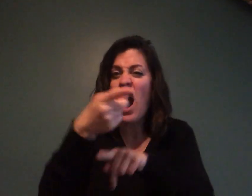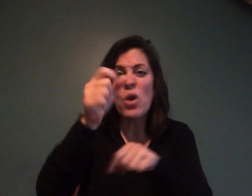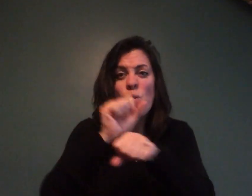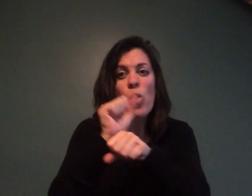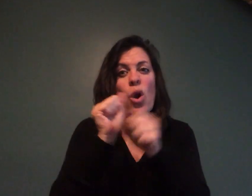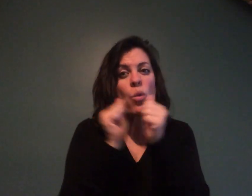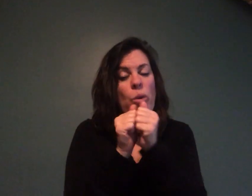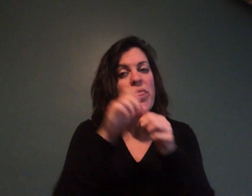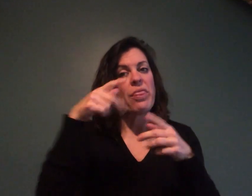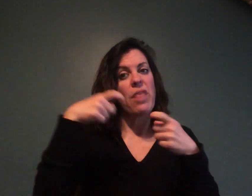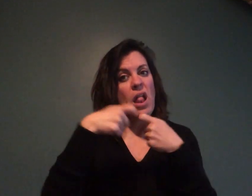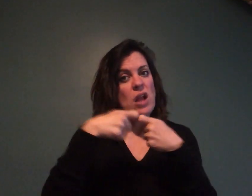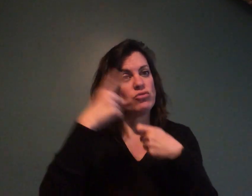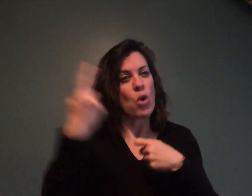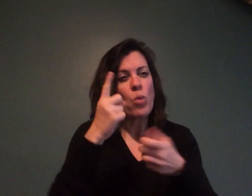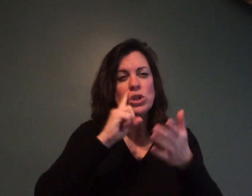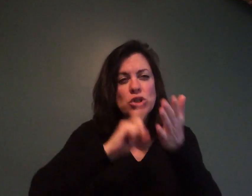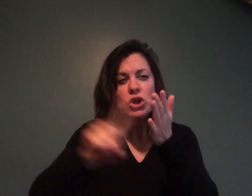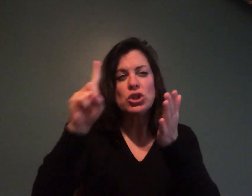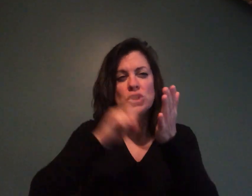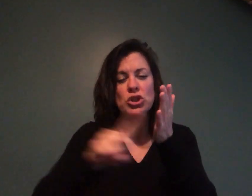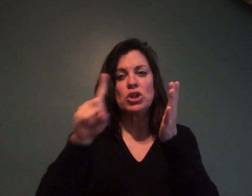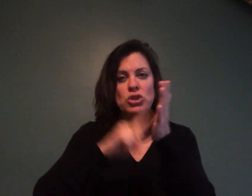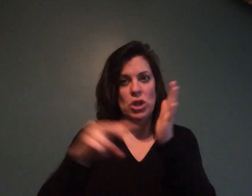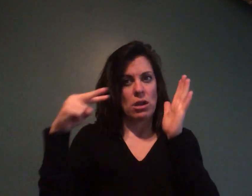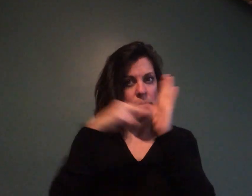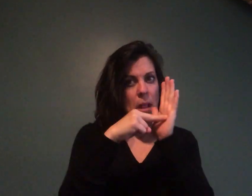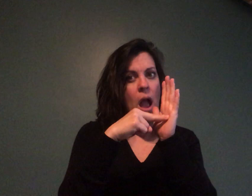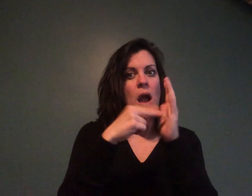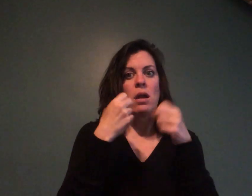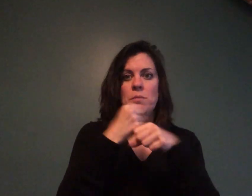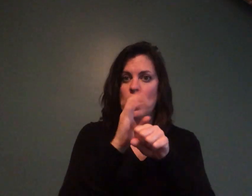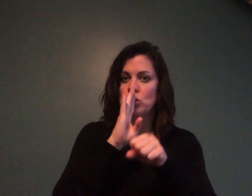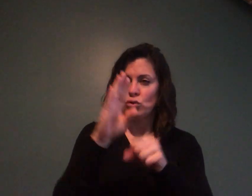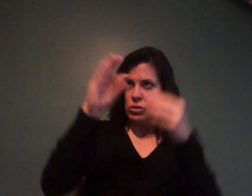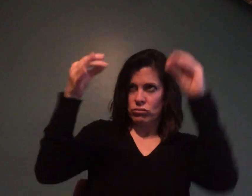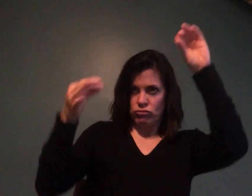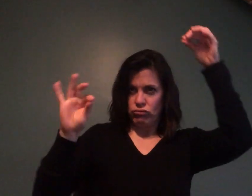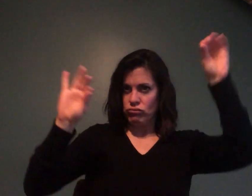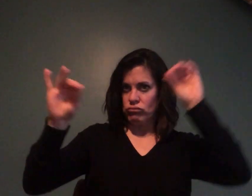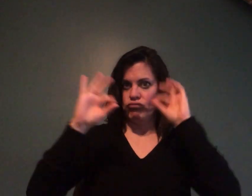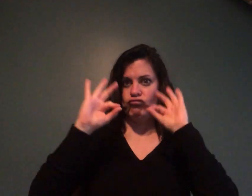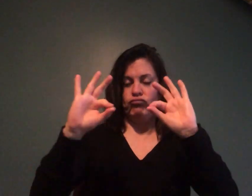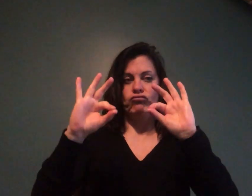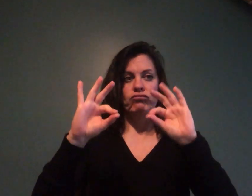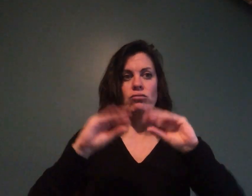No. Did I show you lockout devices the other day? Yeah. Yeah. Okay.